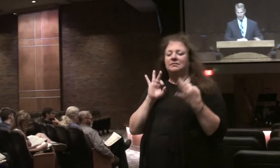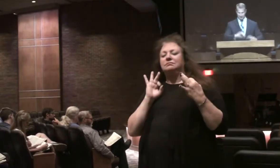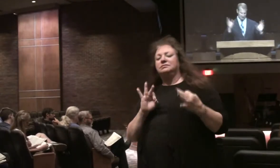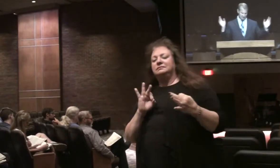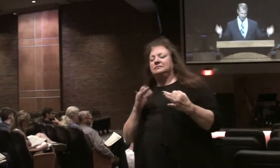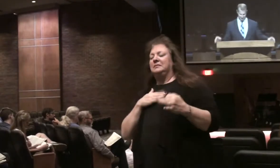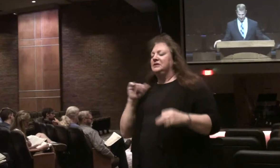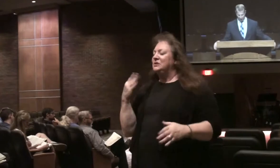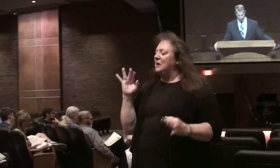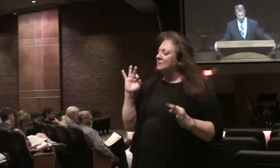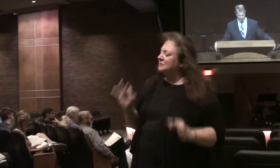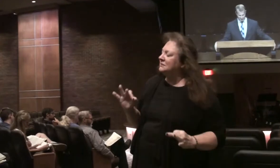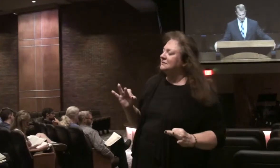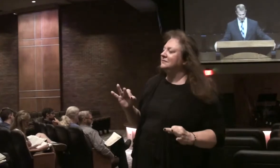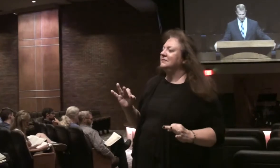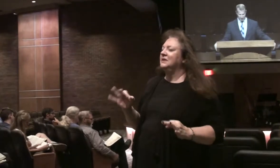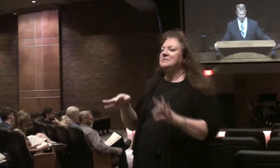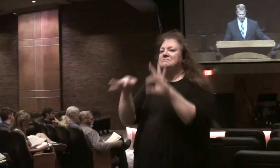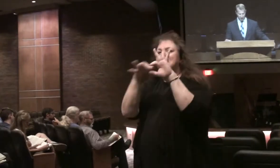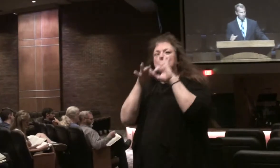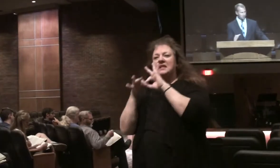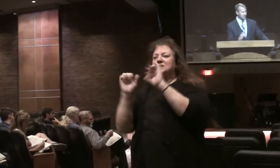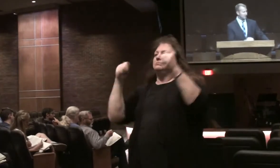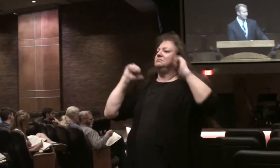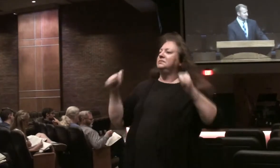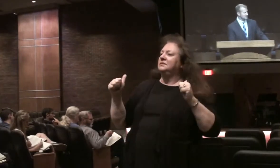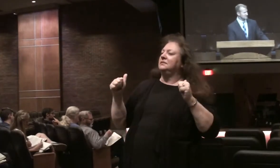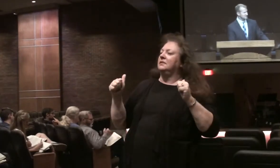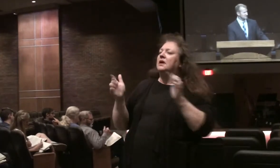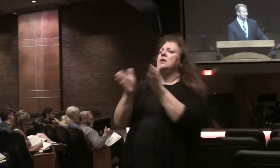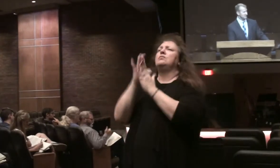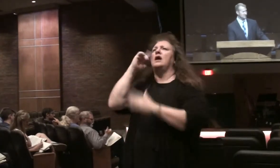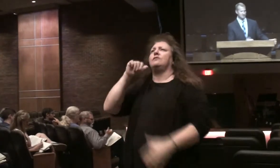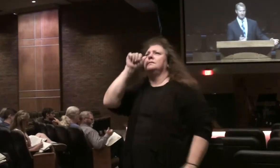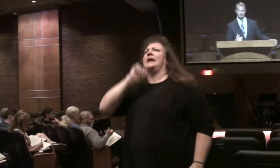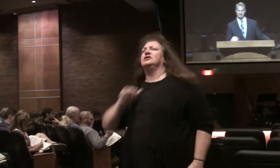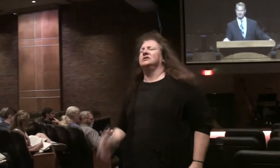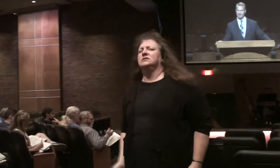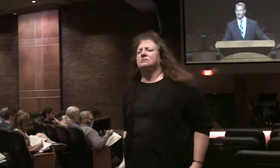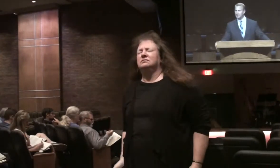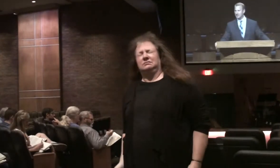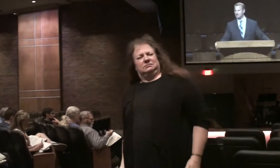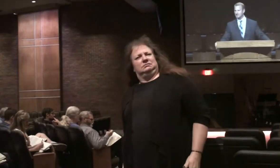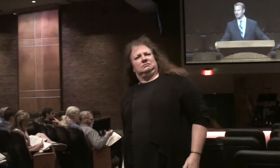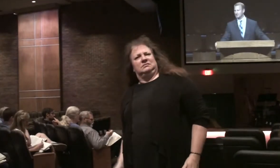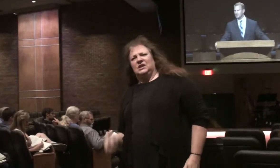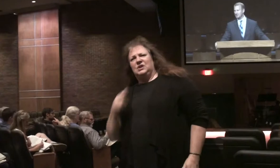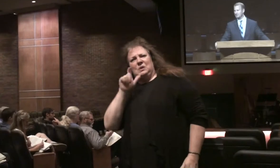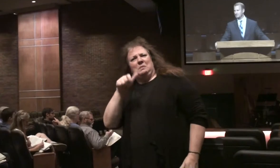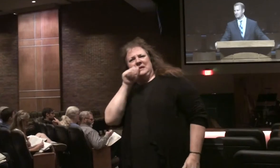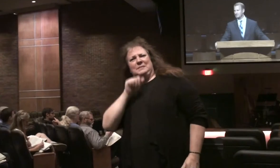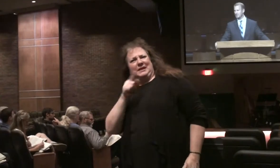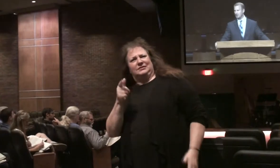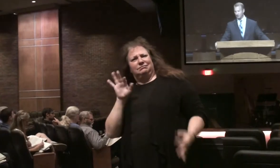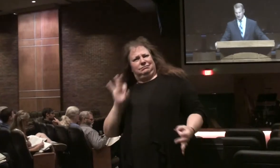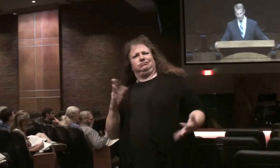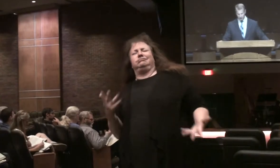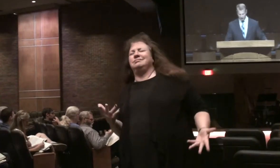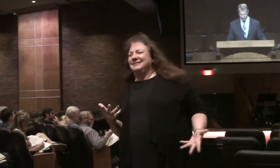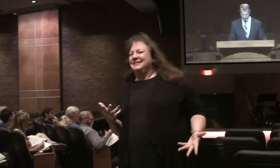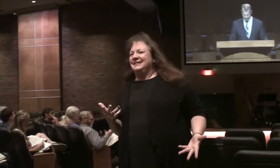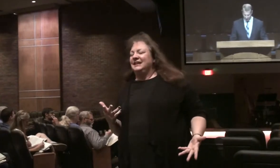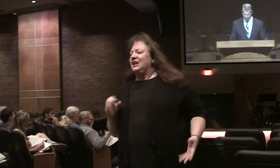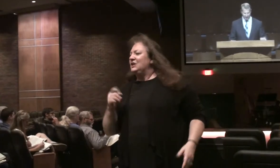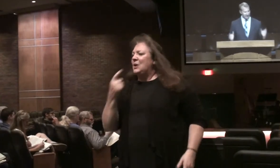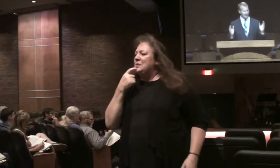Job's great. All relationships are great, you know. Pray for patience. Well, you don't need patience. Things are good. Also, no